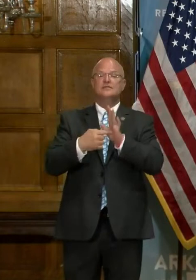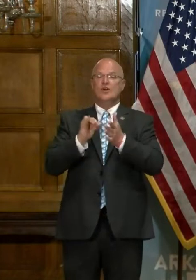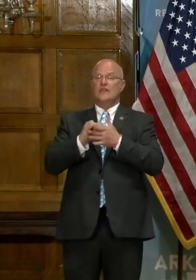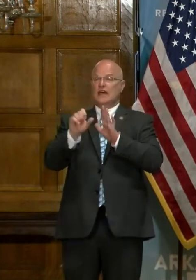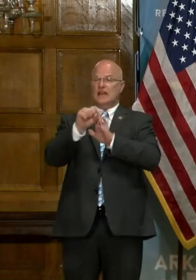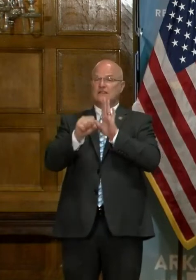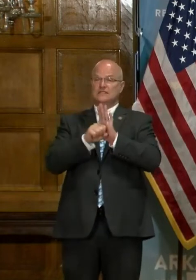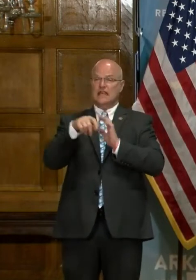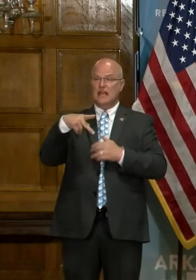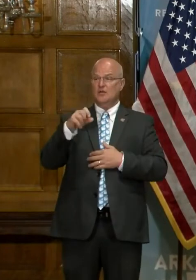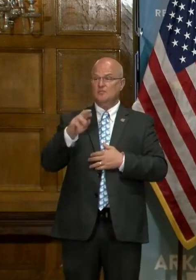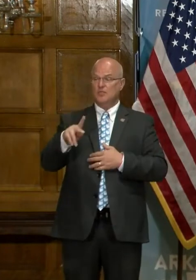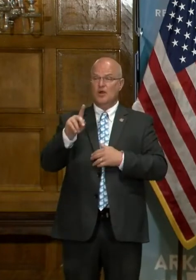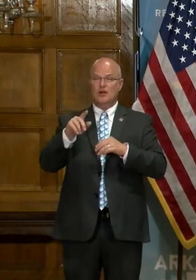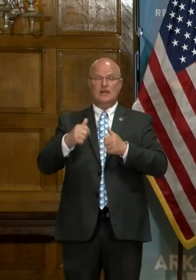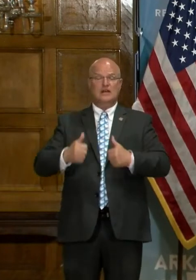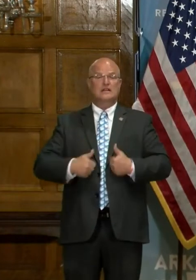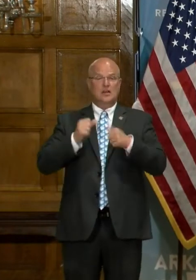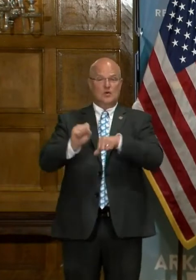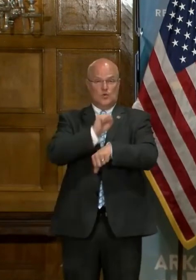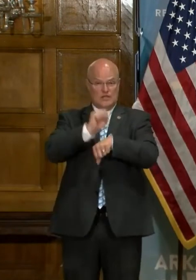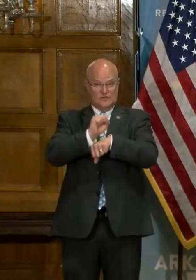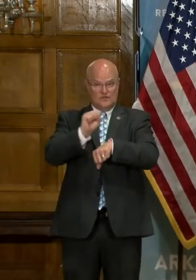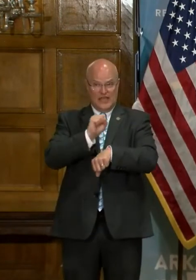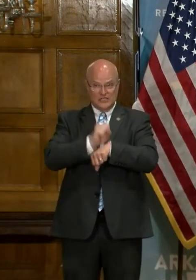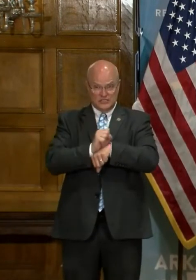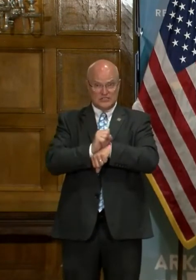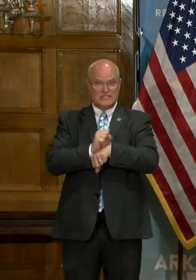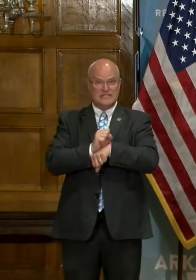that our state park lodging reservations,